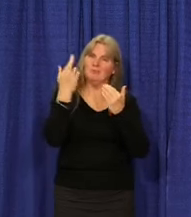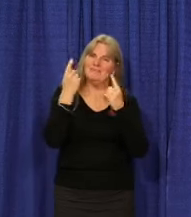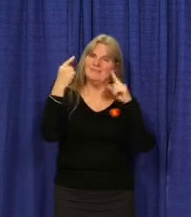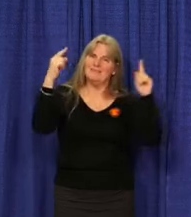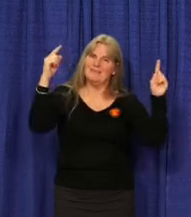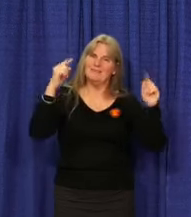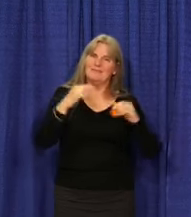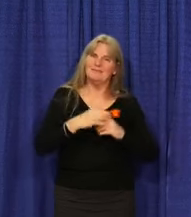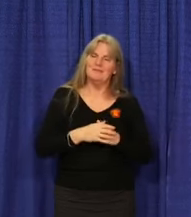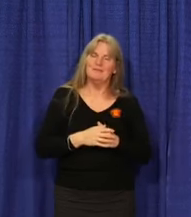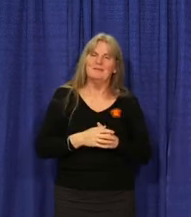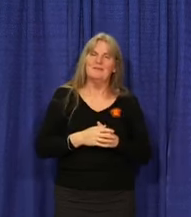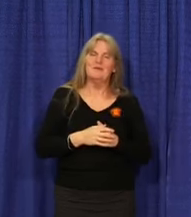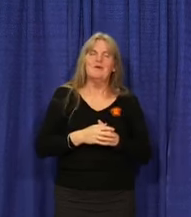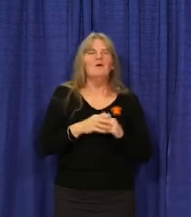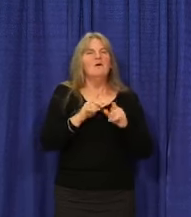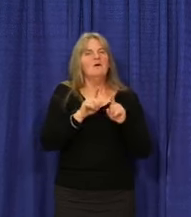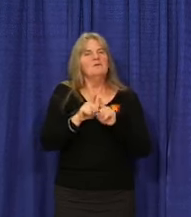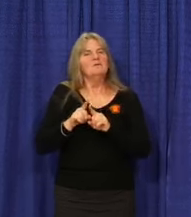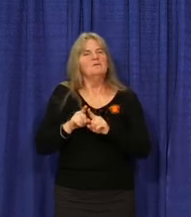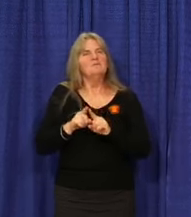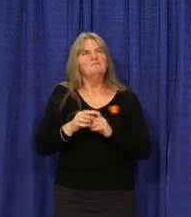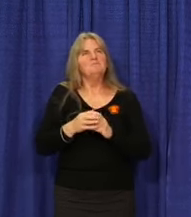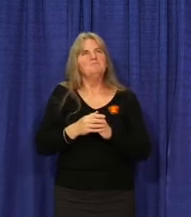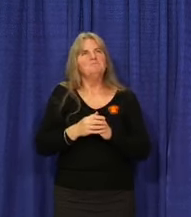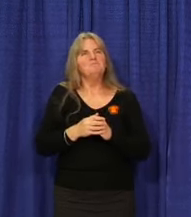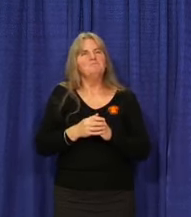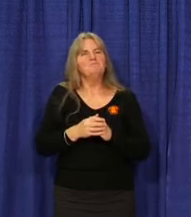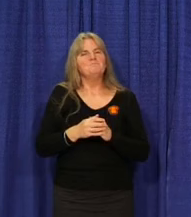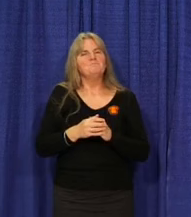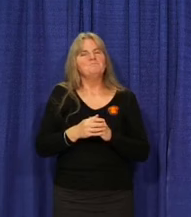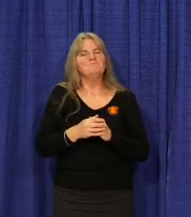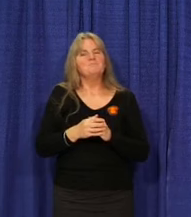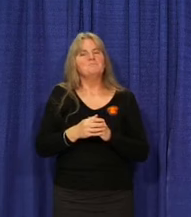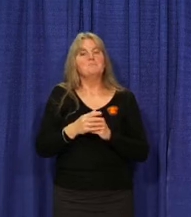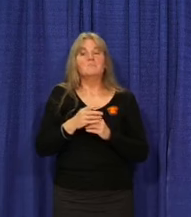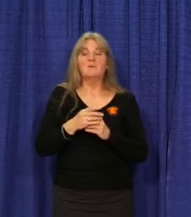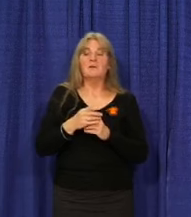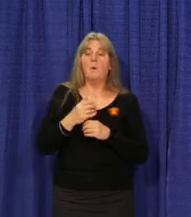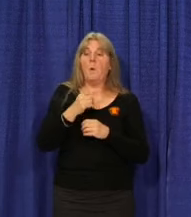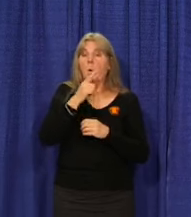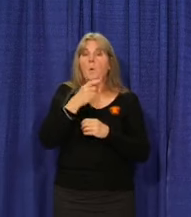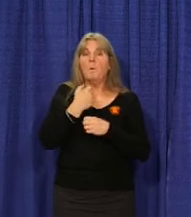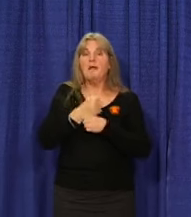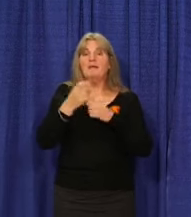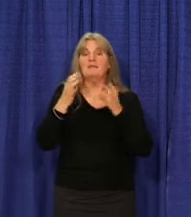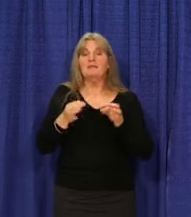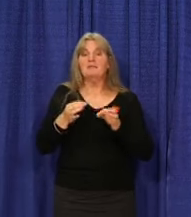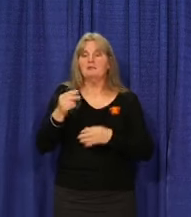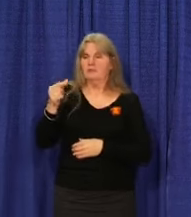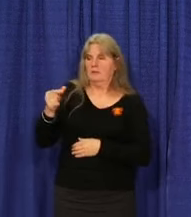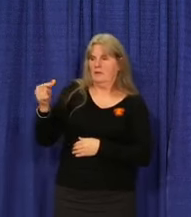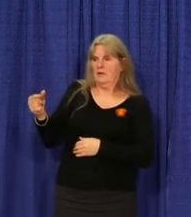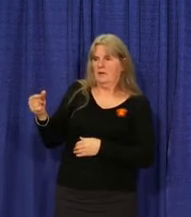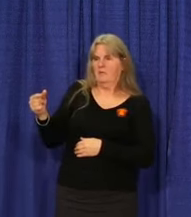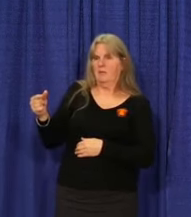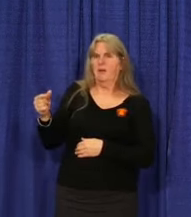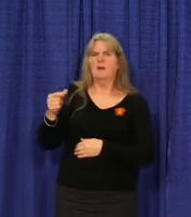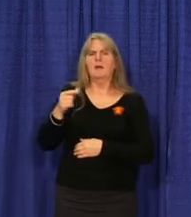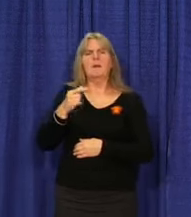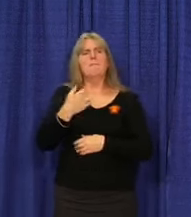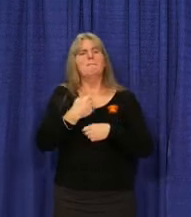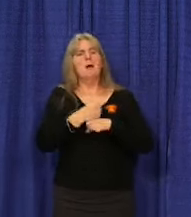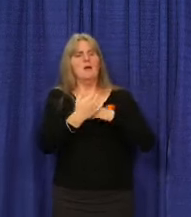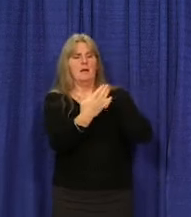And again, just to reiterate that these are government decisions based on public health assessment that